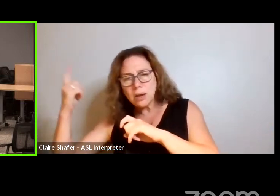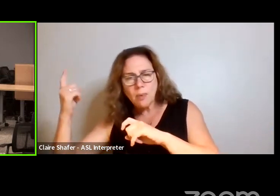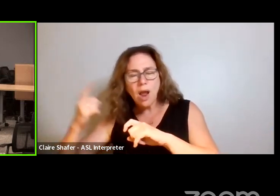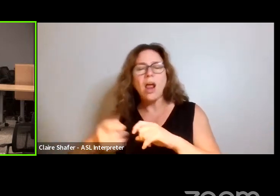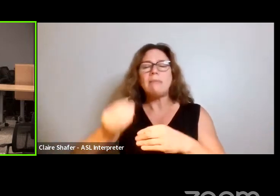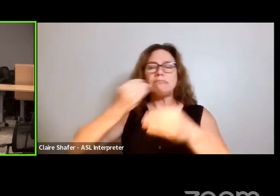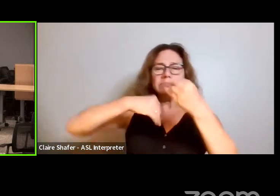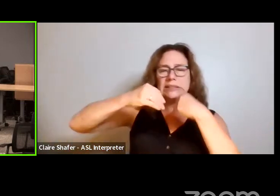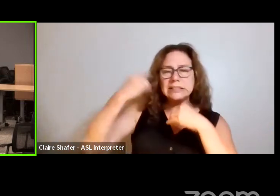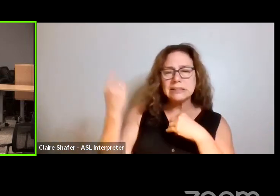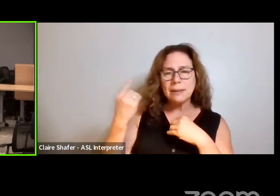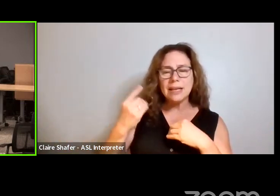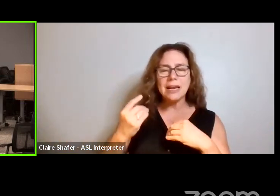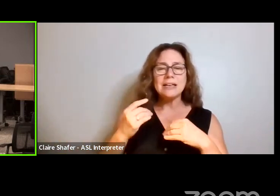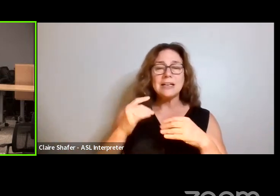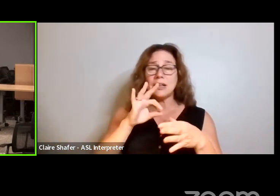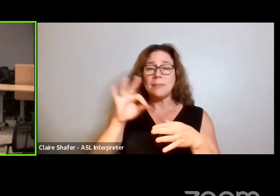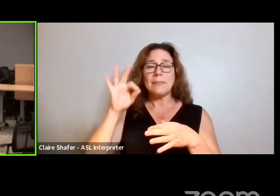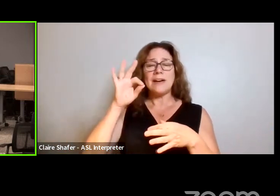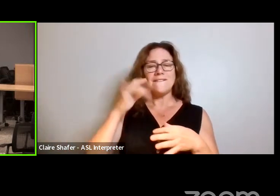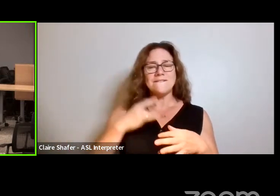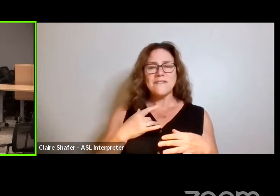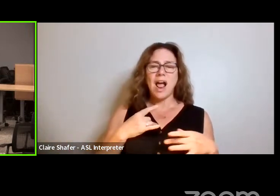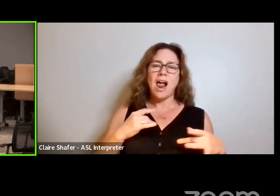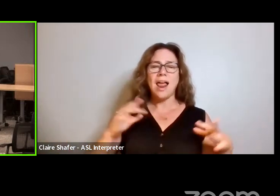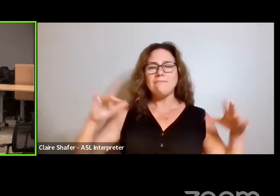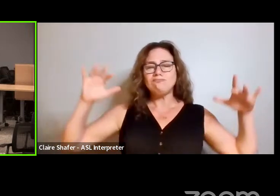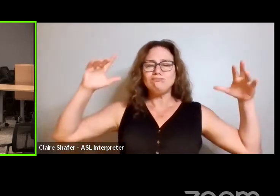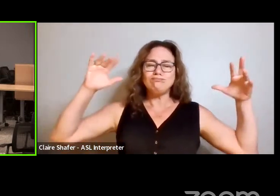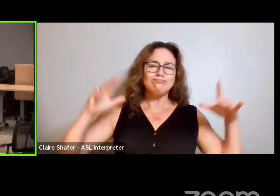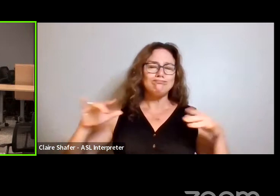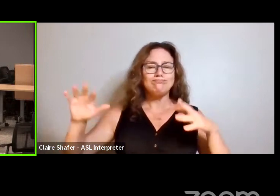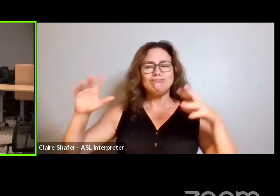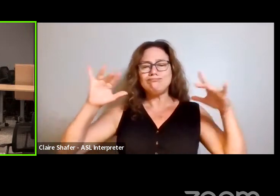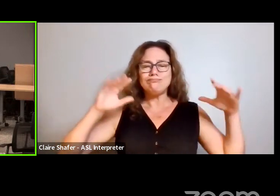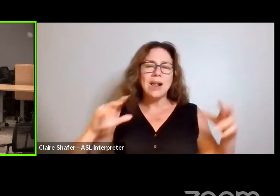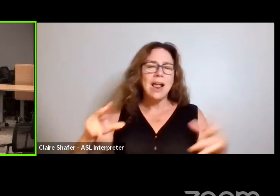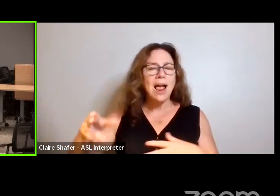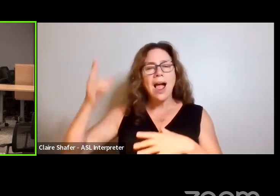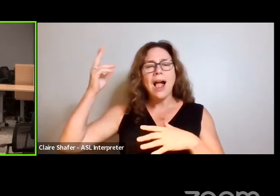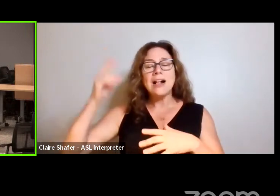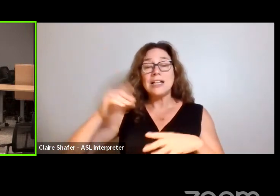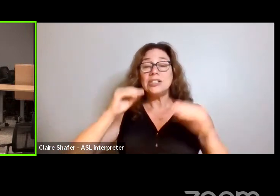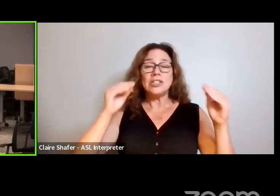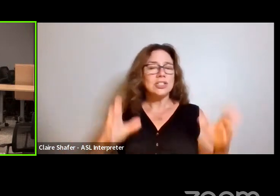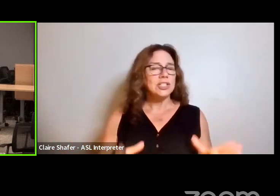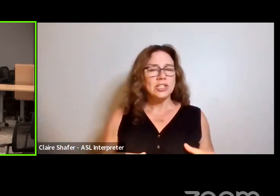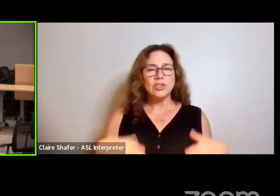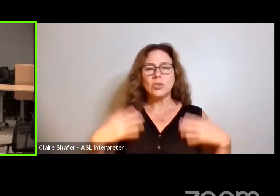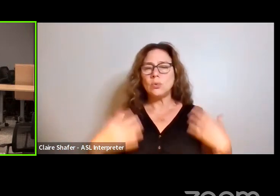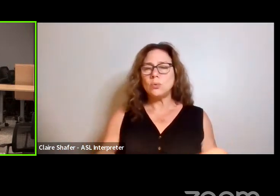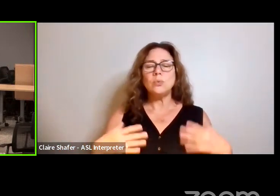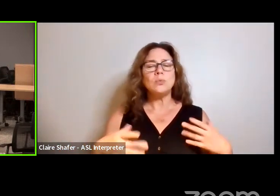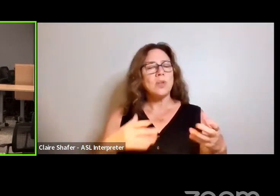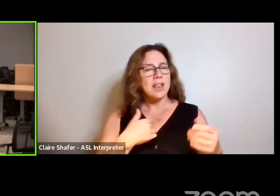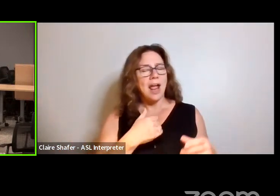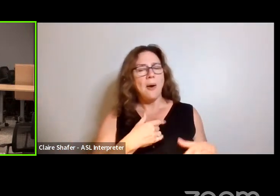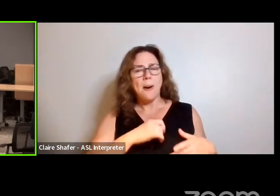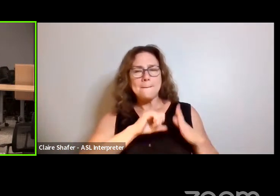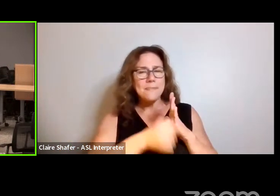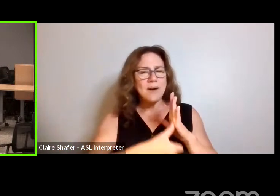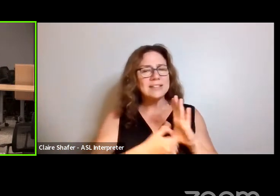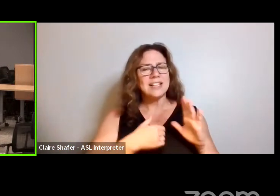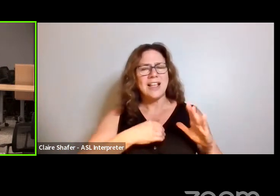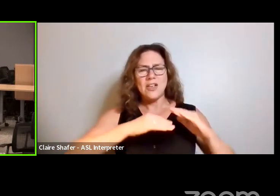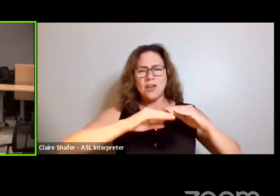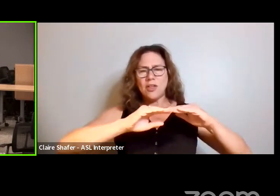and energized. Teachers returned to spotless classrooms and impressively shiny waxed floors that I was even